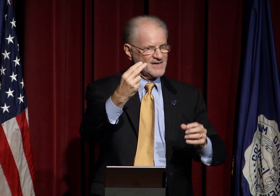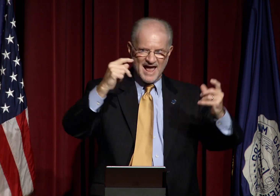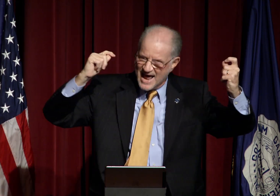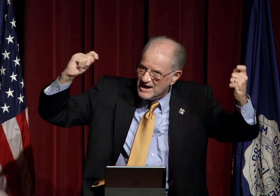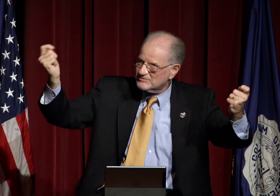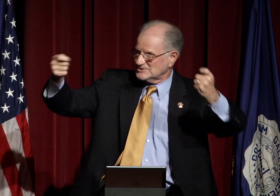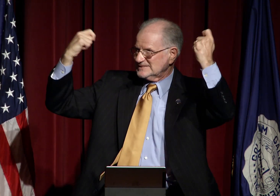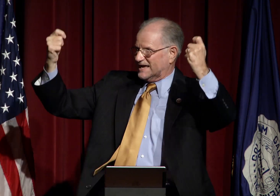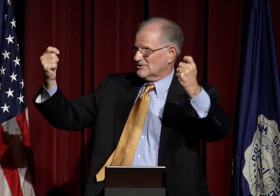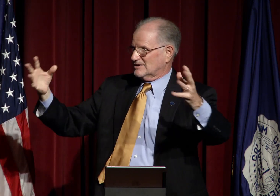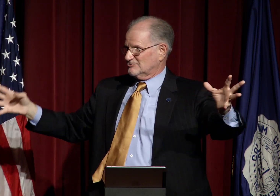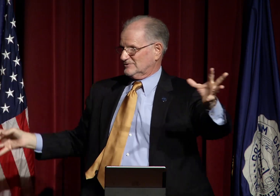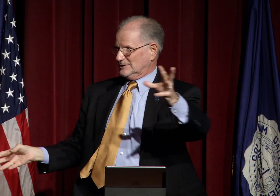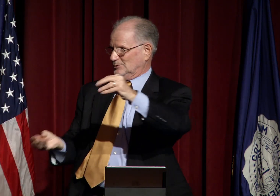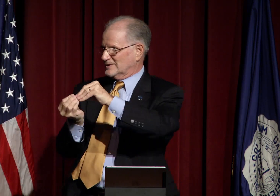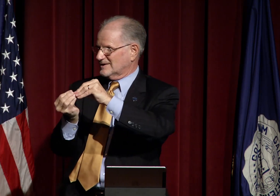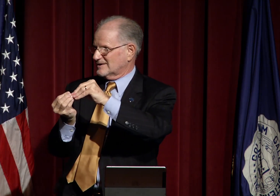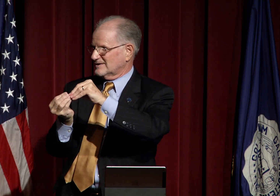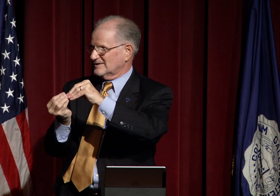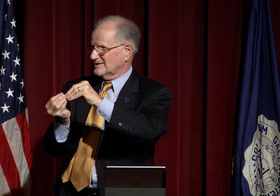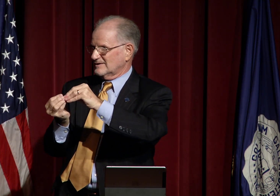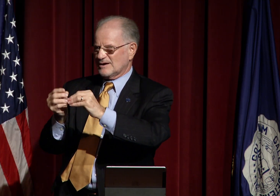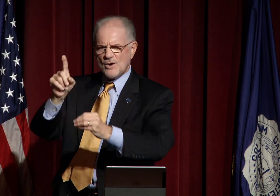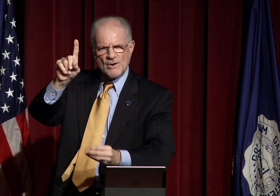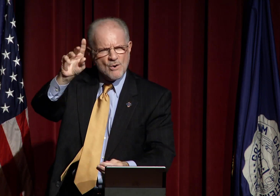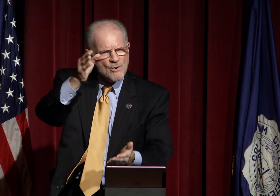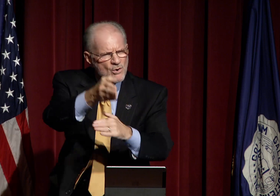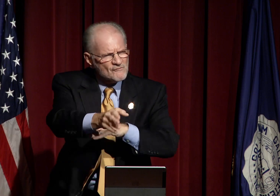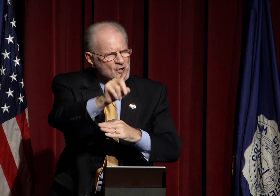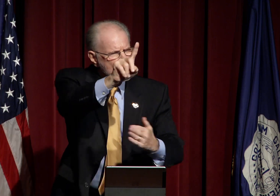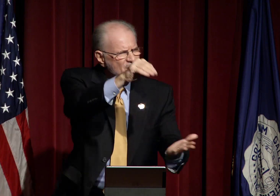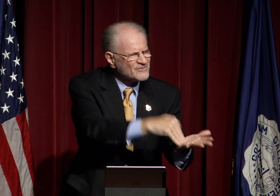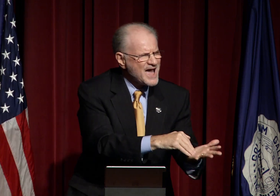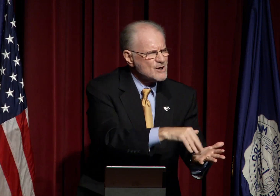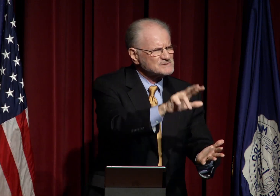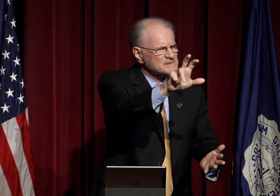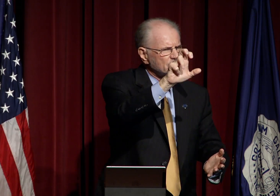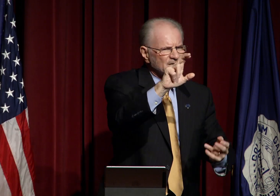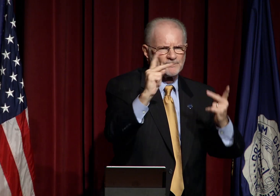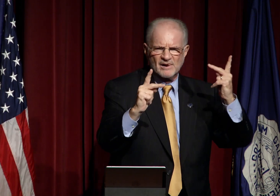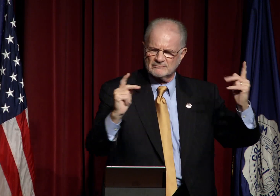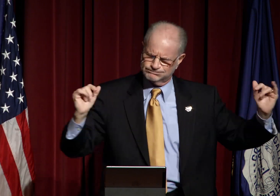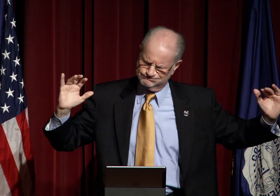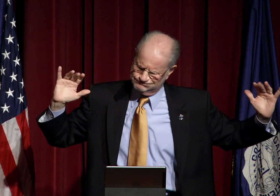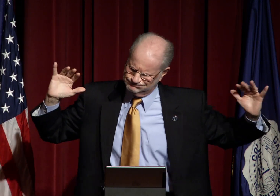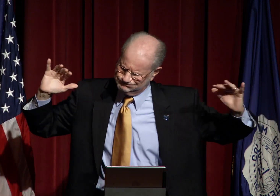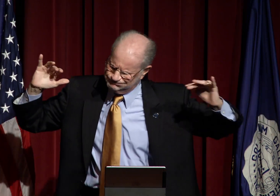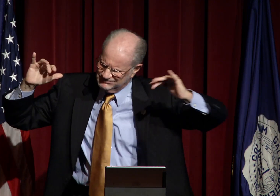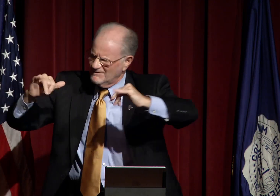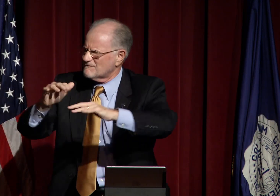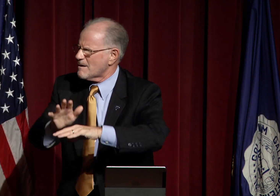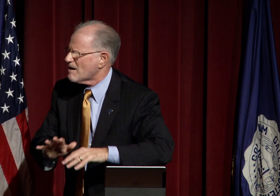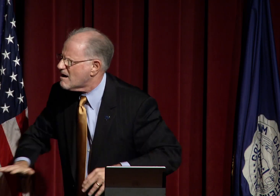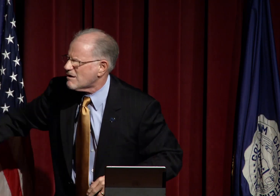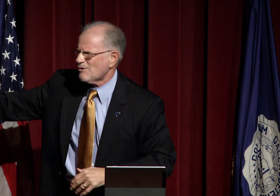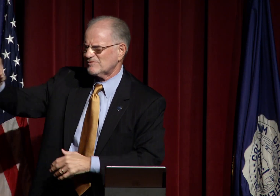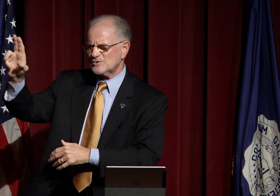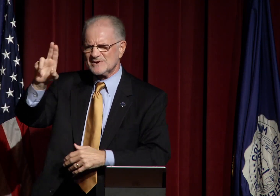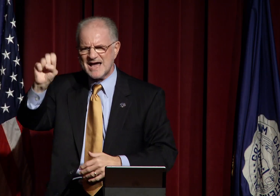We celebrated our 150th anniversary, bringing together over 1,300 alums from